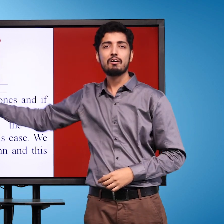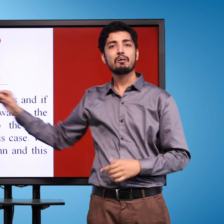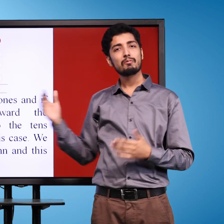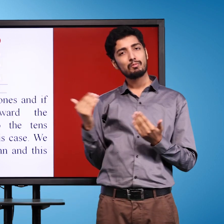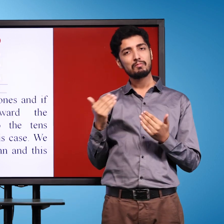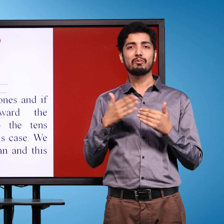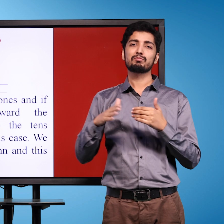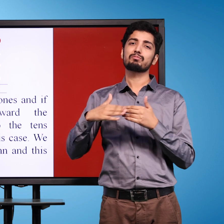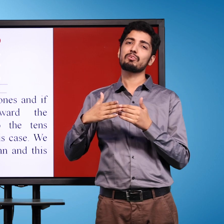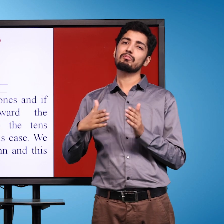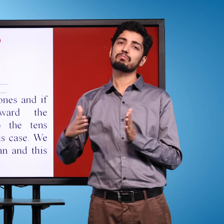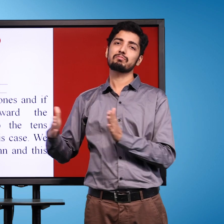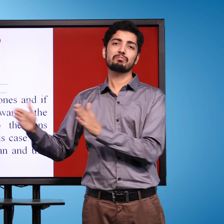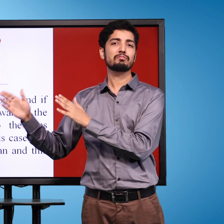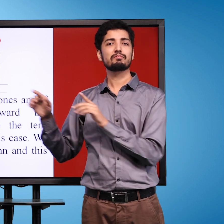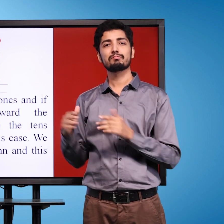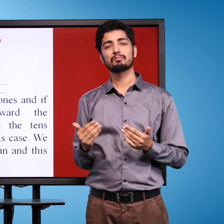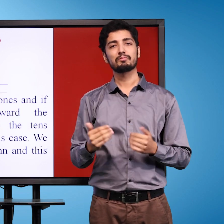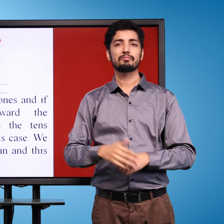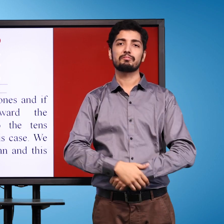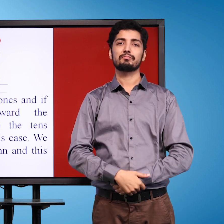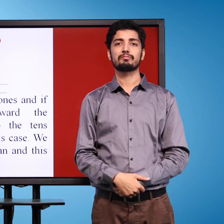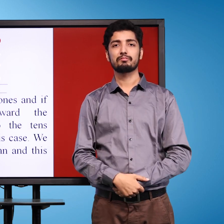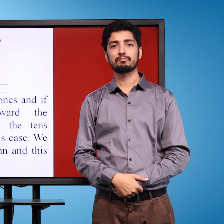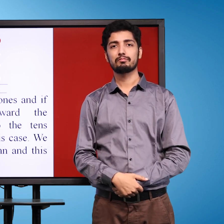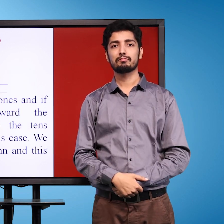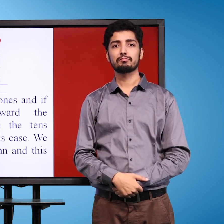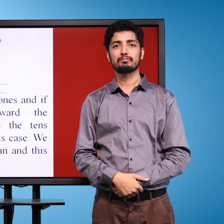the tens column, and this goes on.